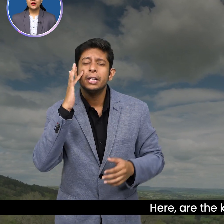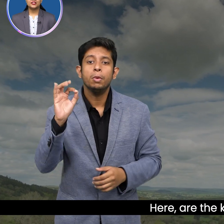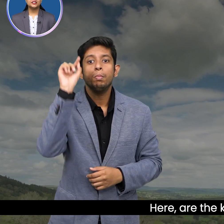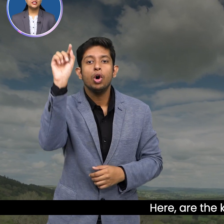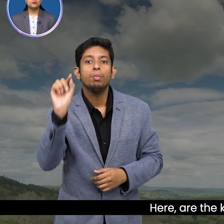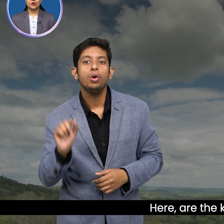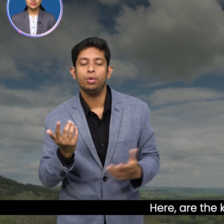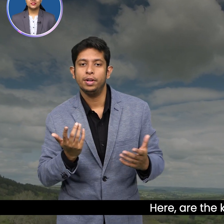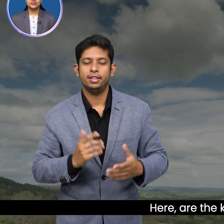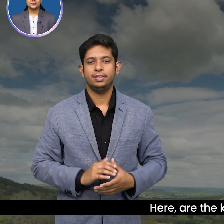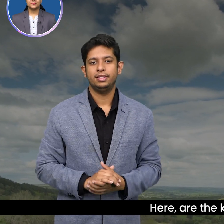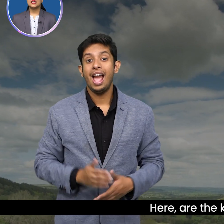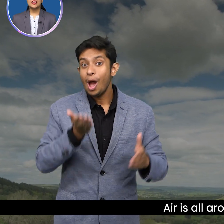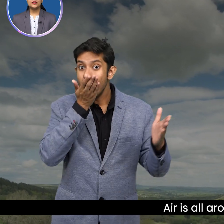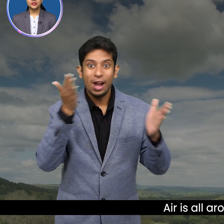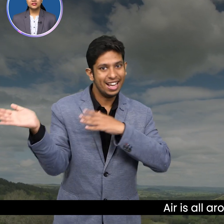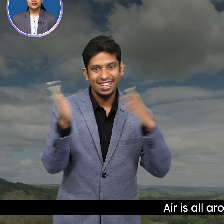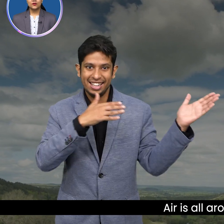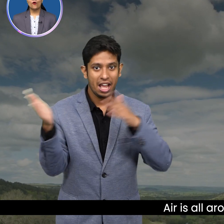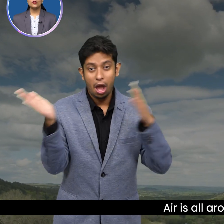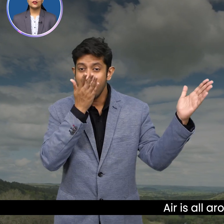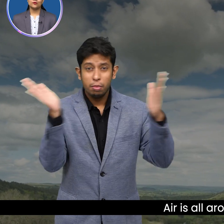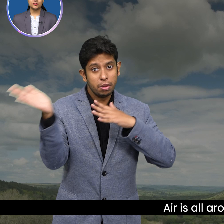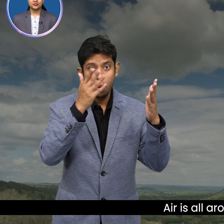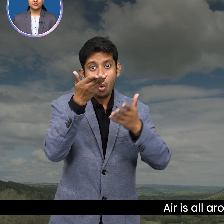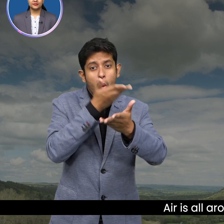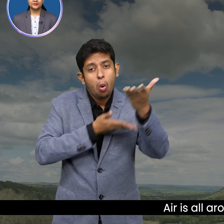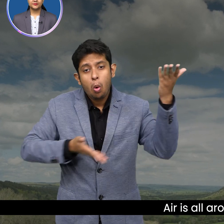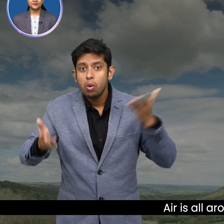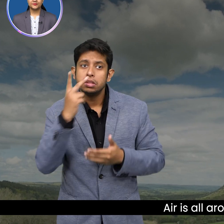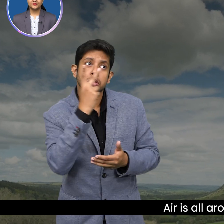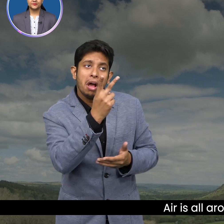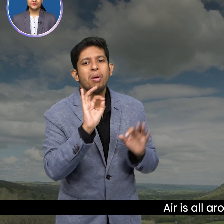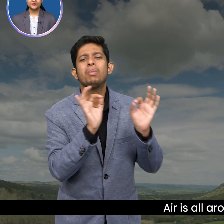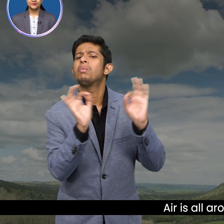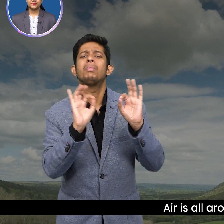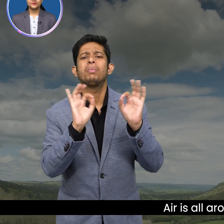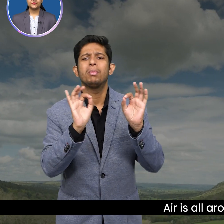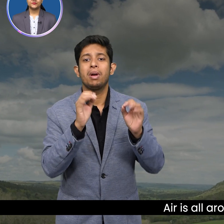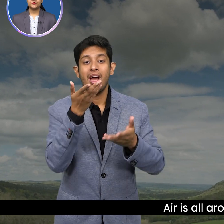Here are the key points. Air is all around us.